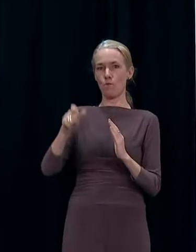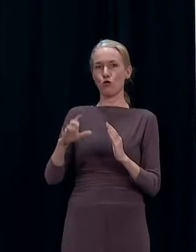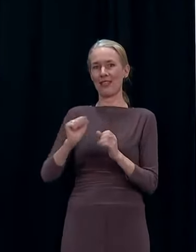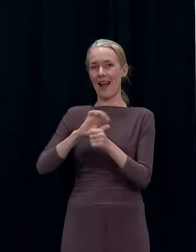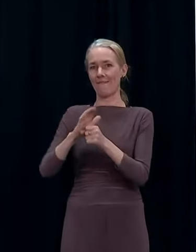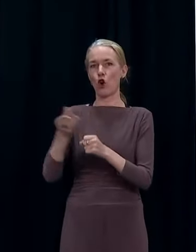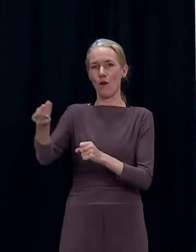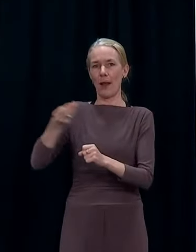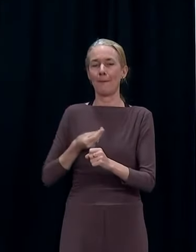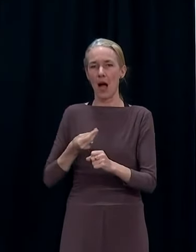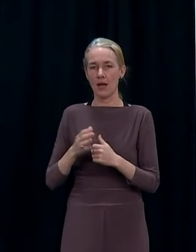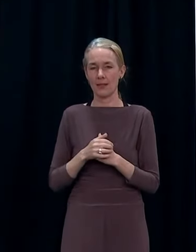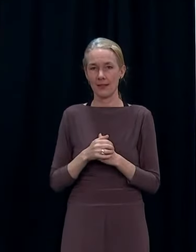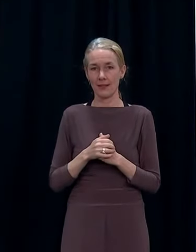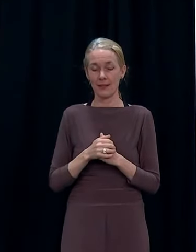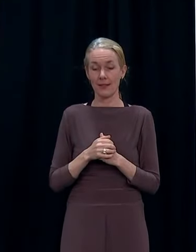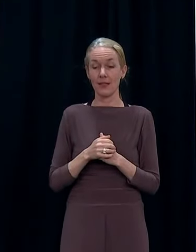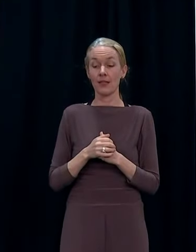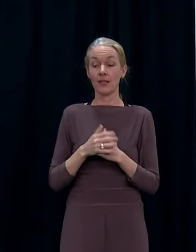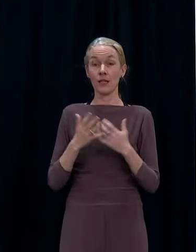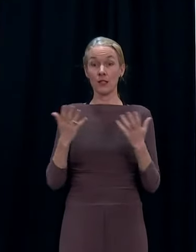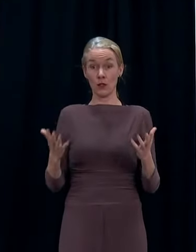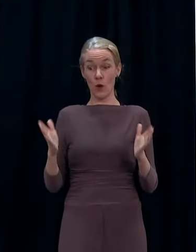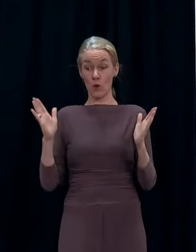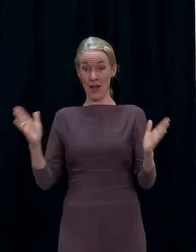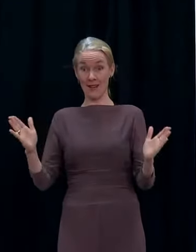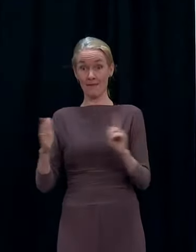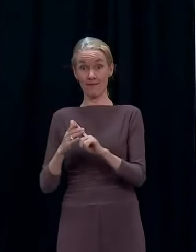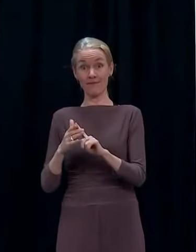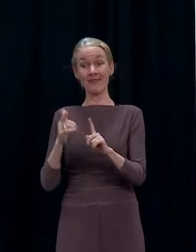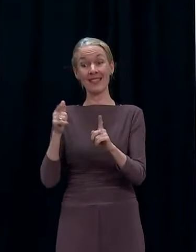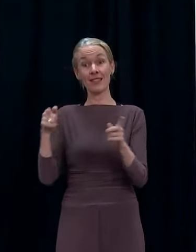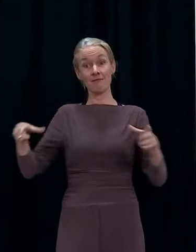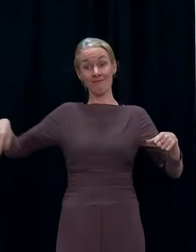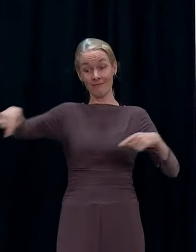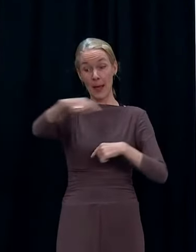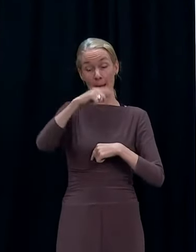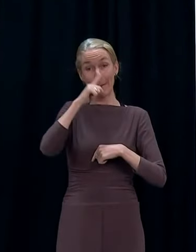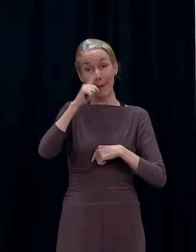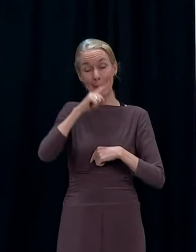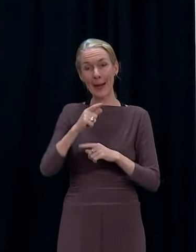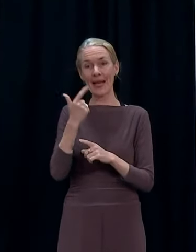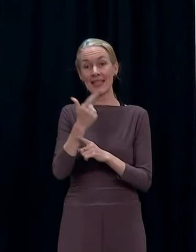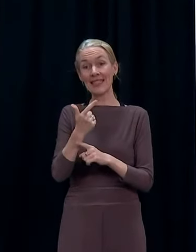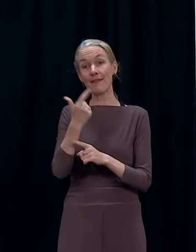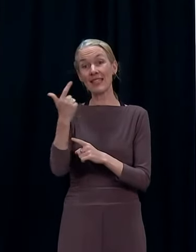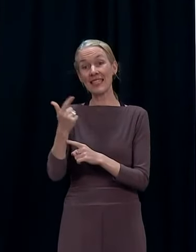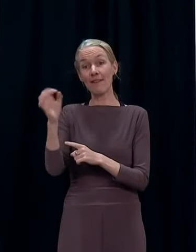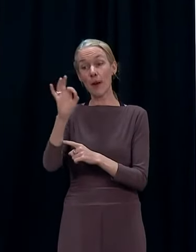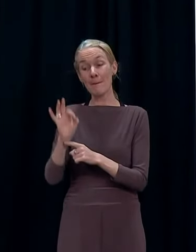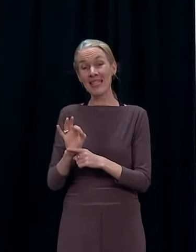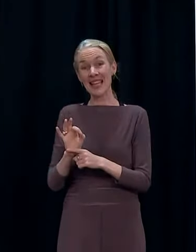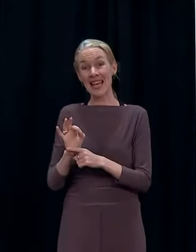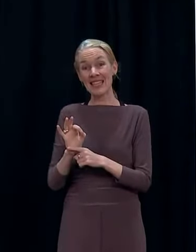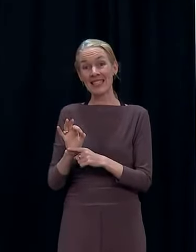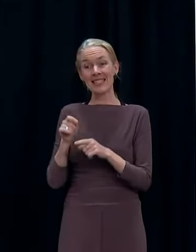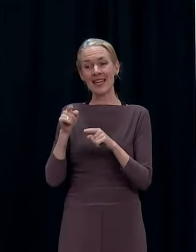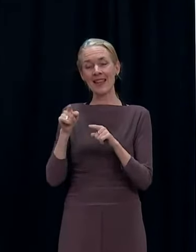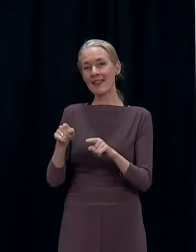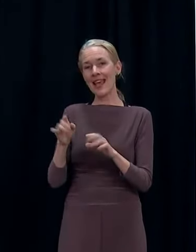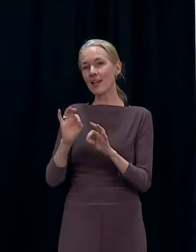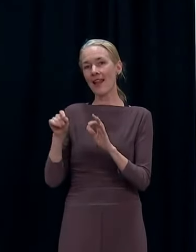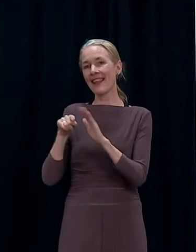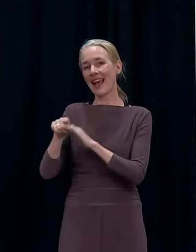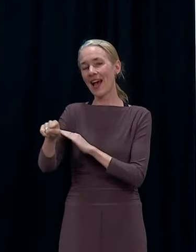yesterday's 53 cases, 77% did not create any exposure events, implying that they have either been isolating